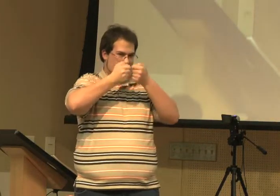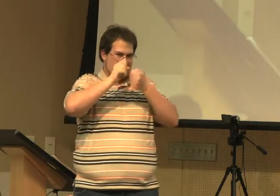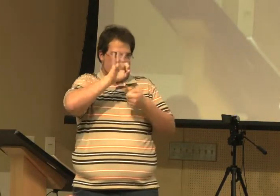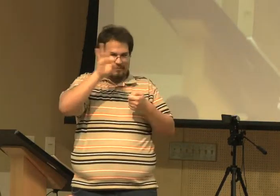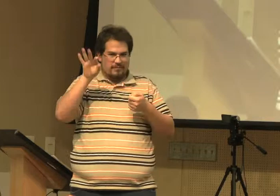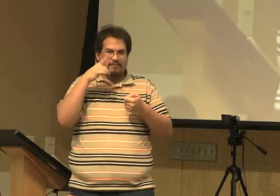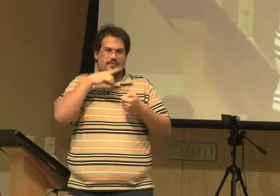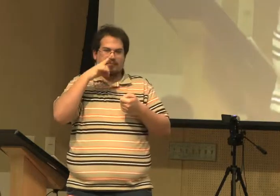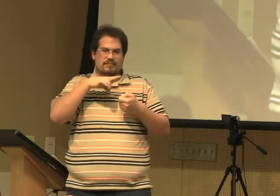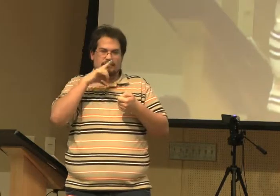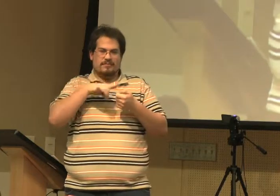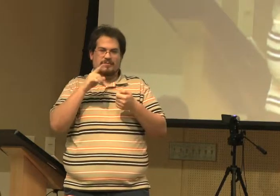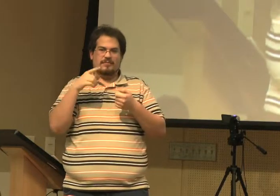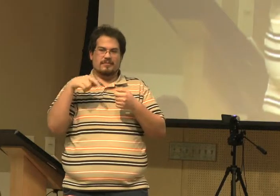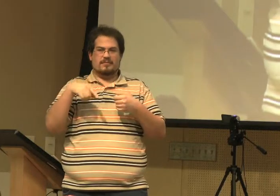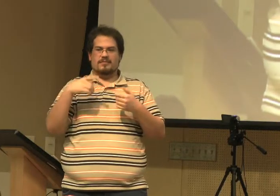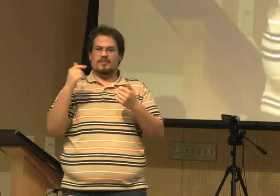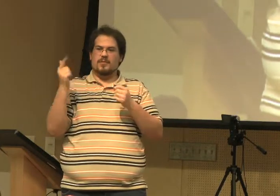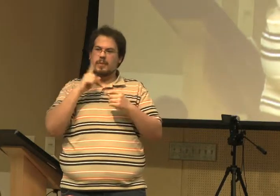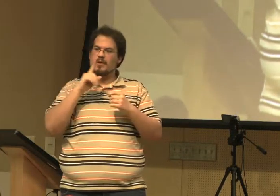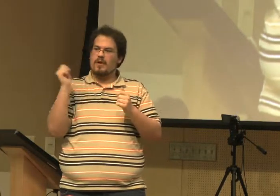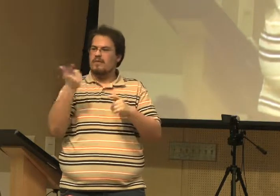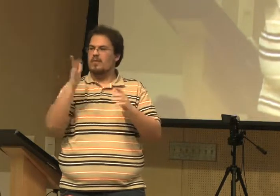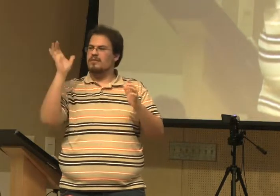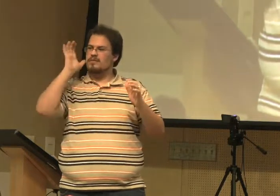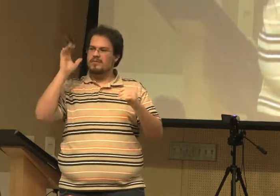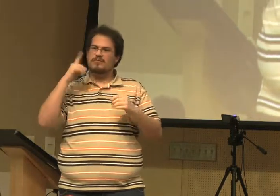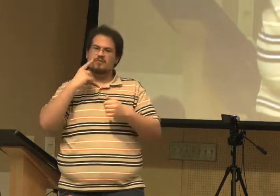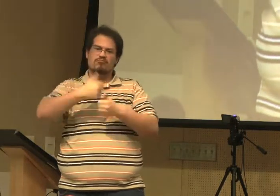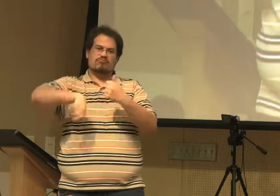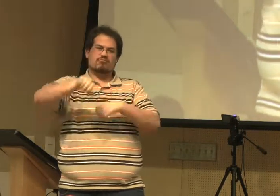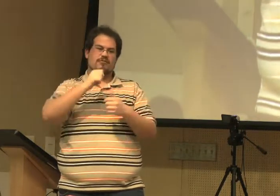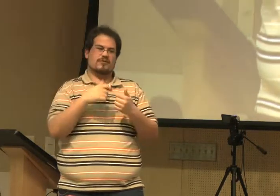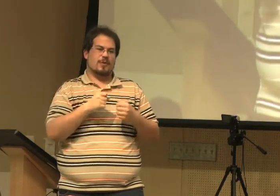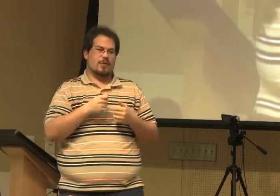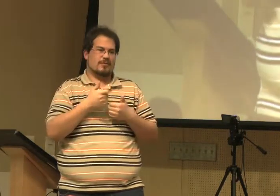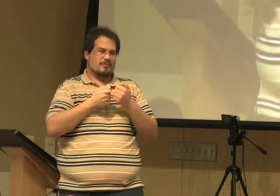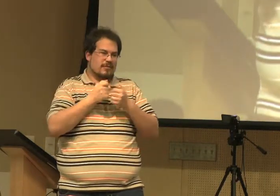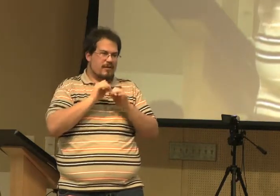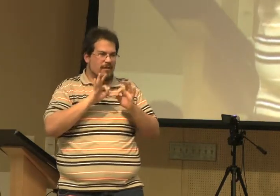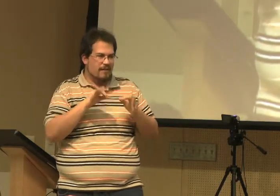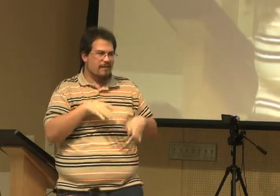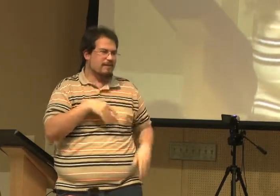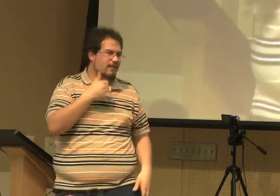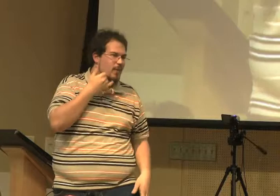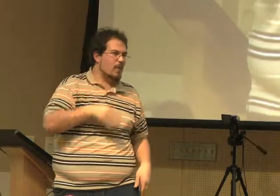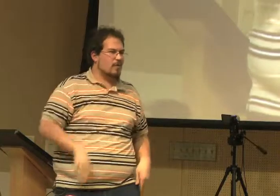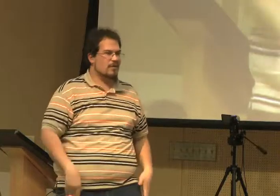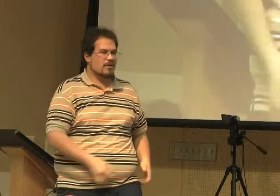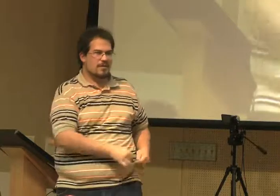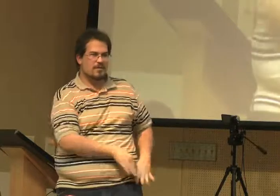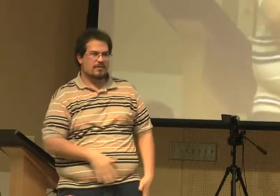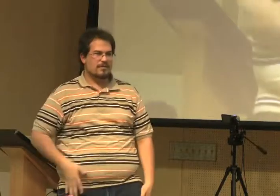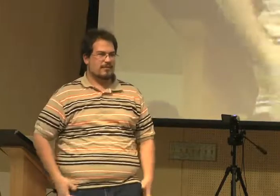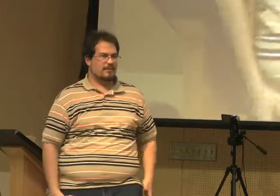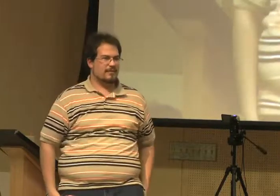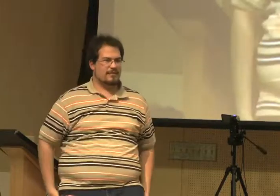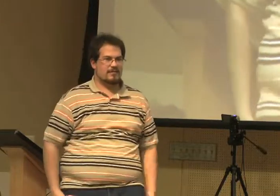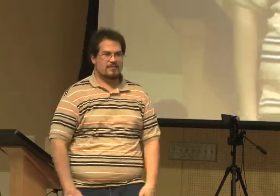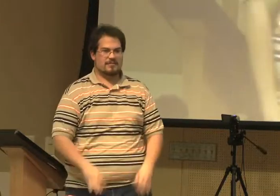And if you have cell phones and pagers, would you please turn them on? The phone needs to be here to listen to you, and we can't do